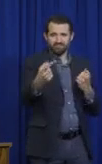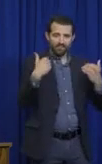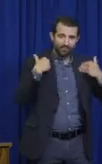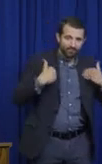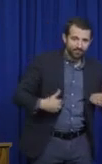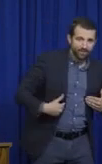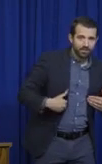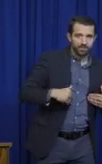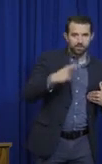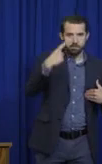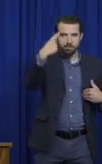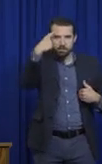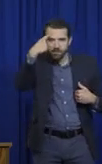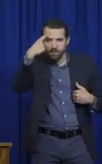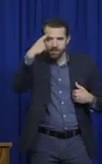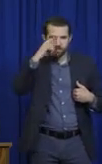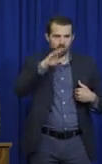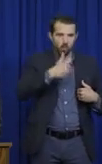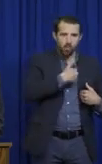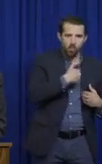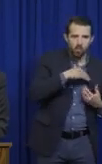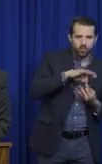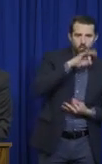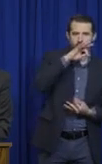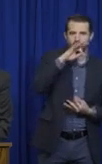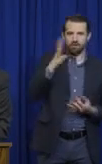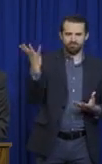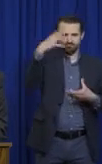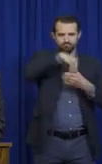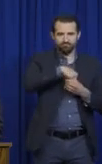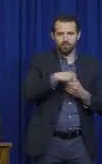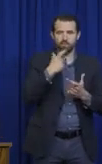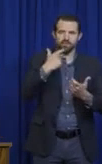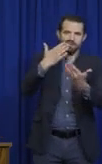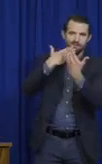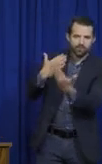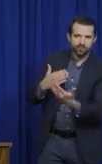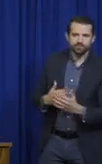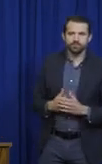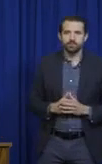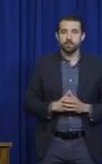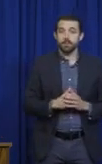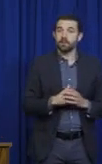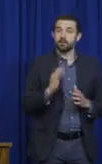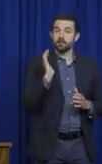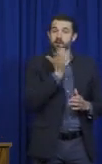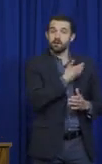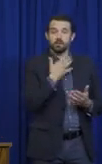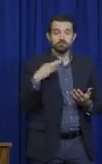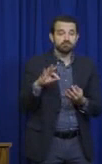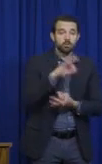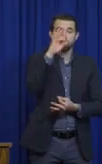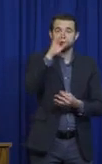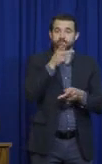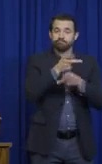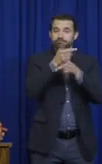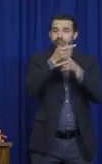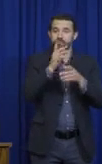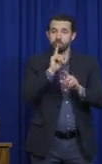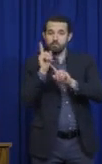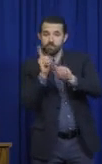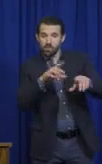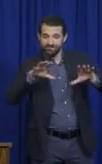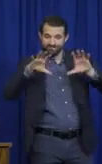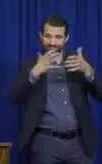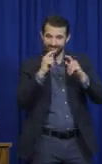important to care for the mind. And so in that spirit, this spiritual care response team has been working with